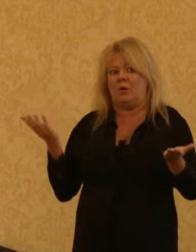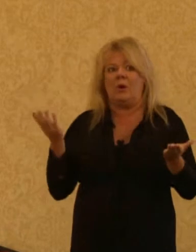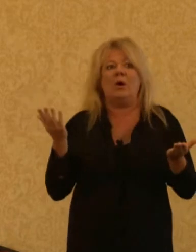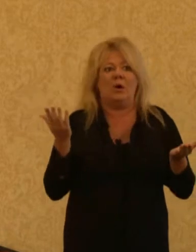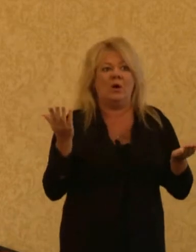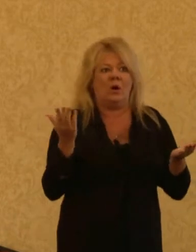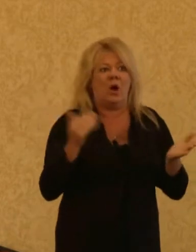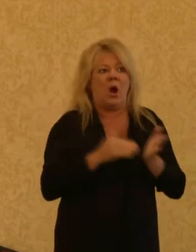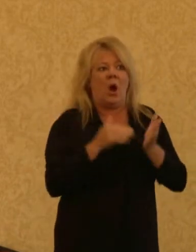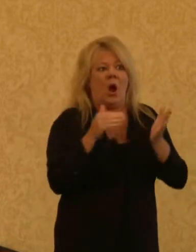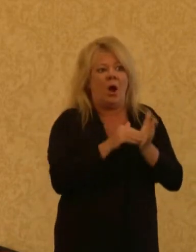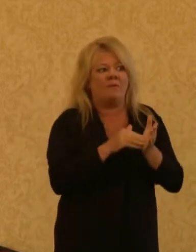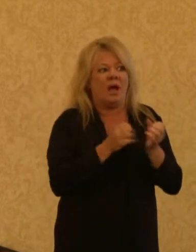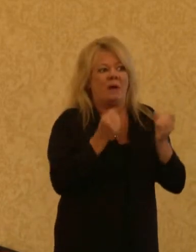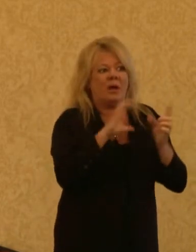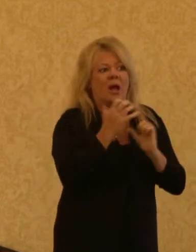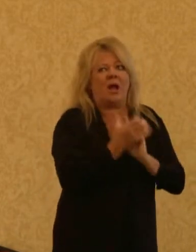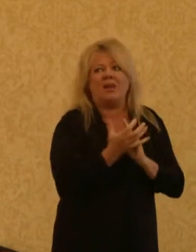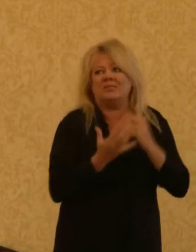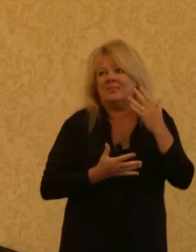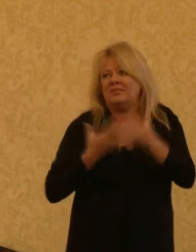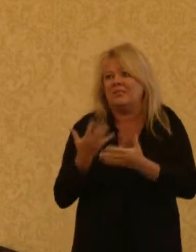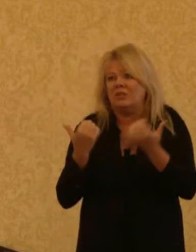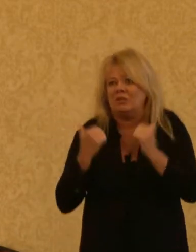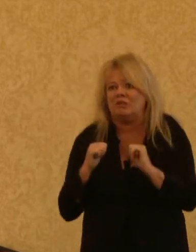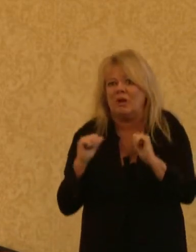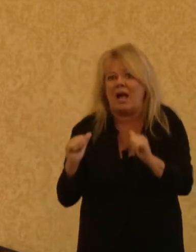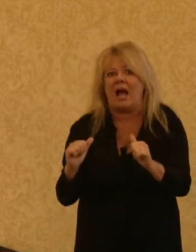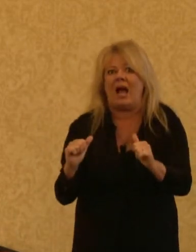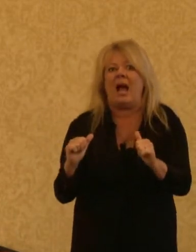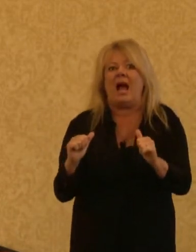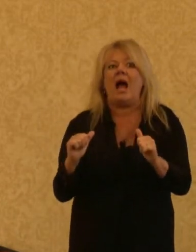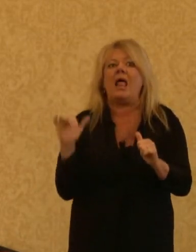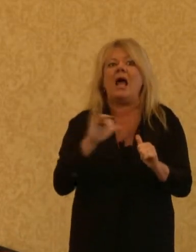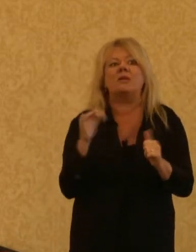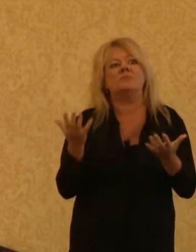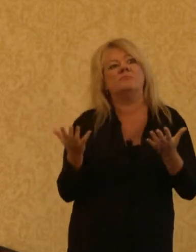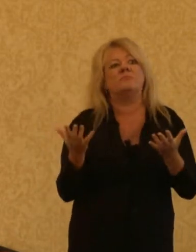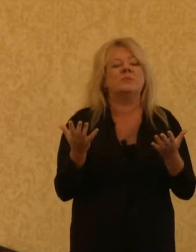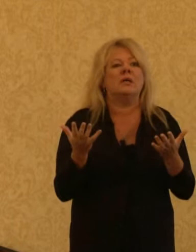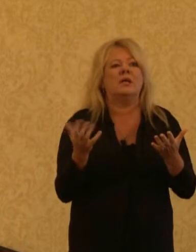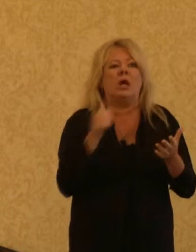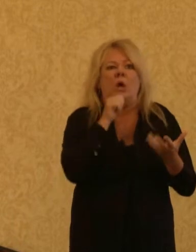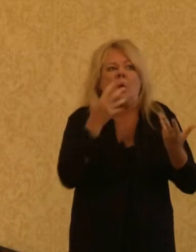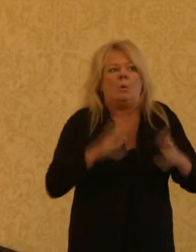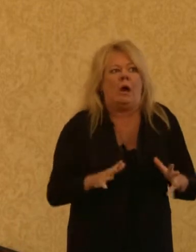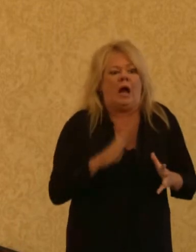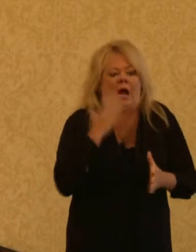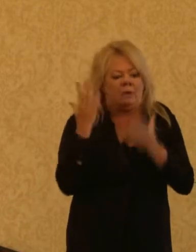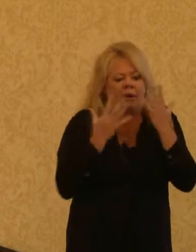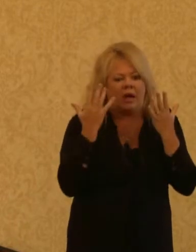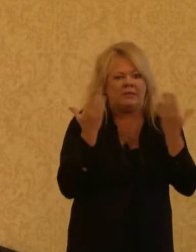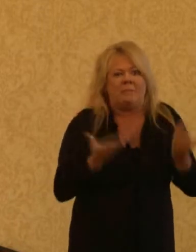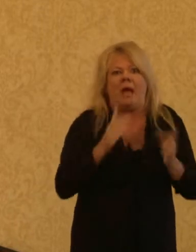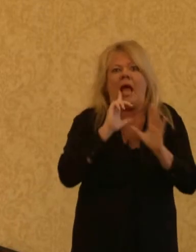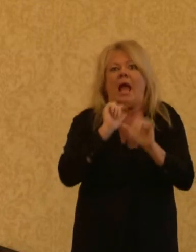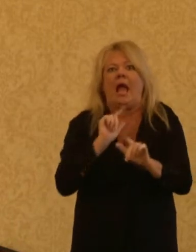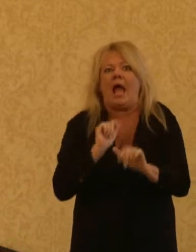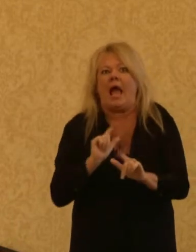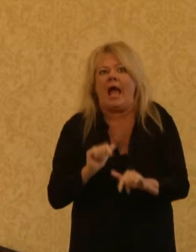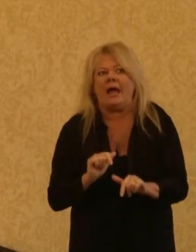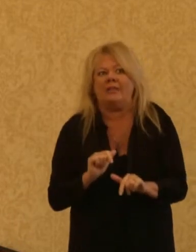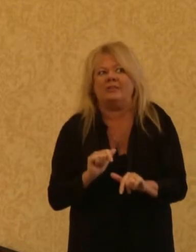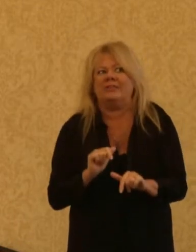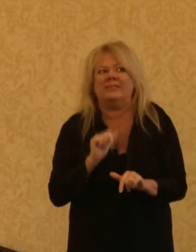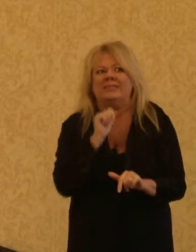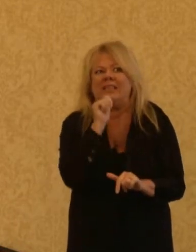to be cooperative, you want to save face, and so you may give an answer that maybe you're